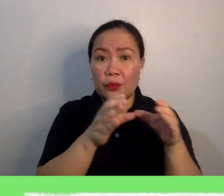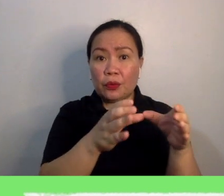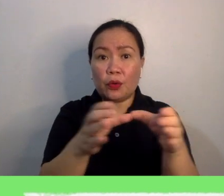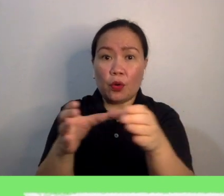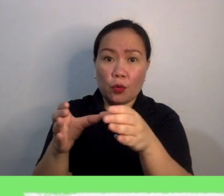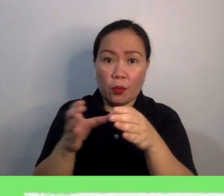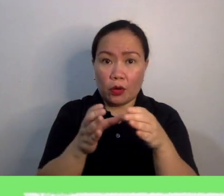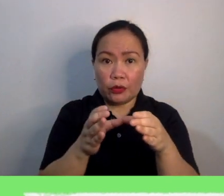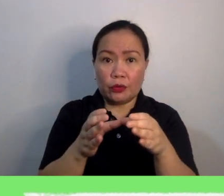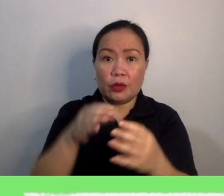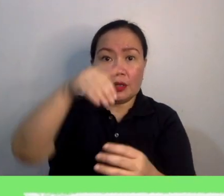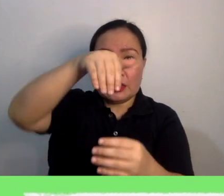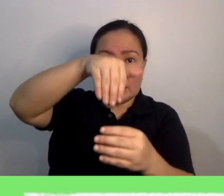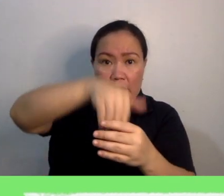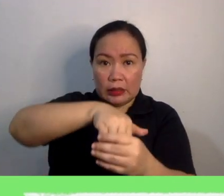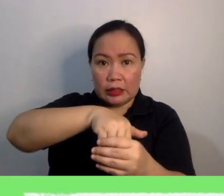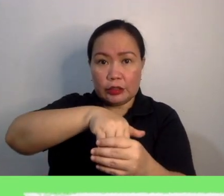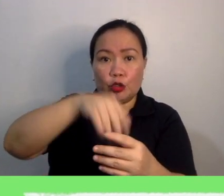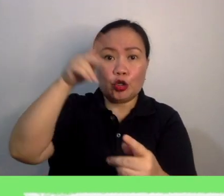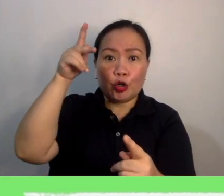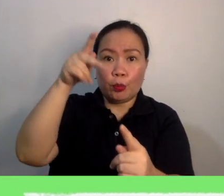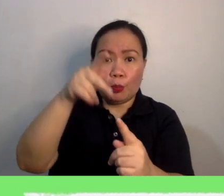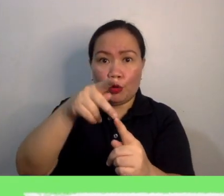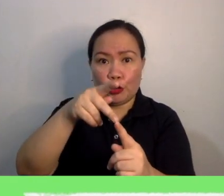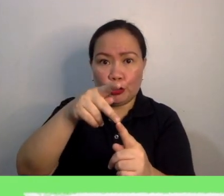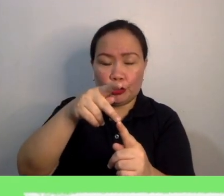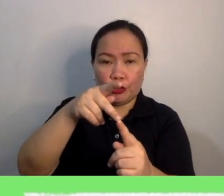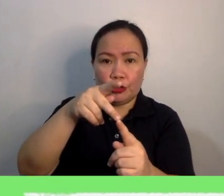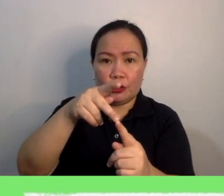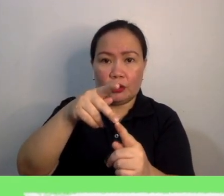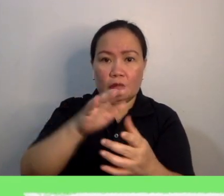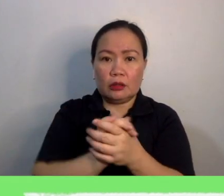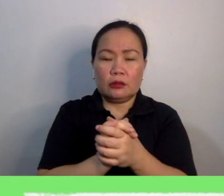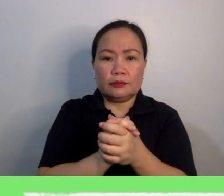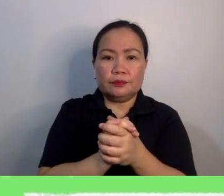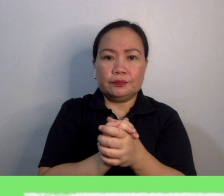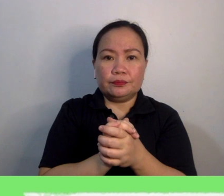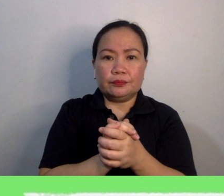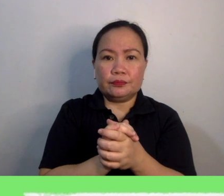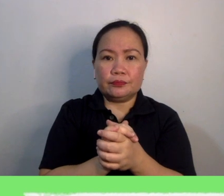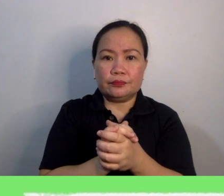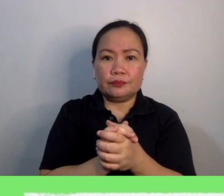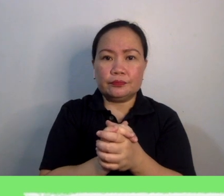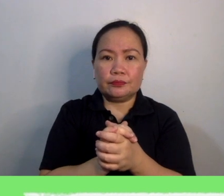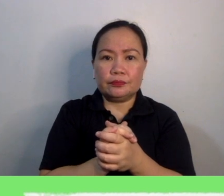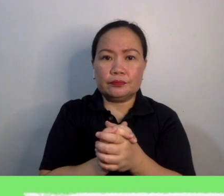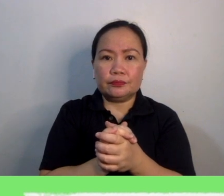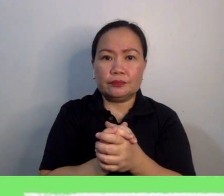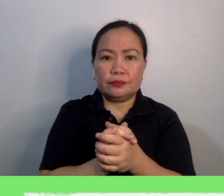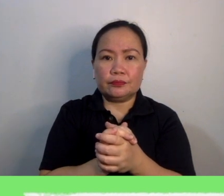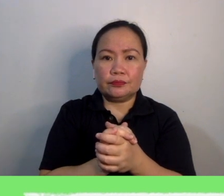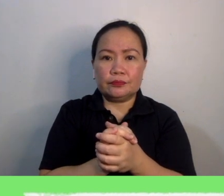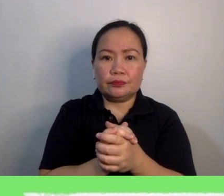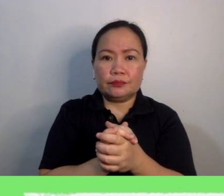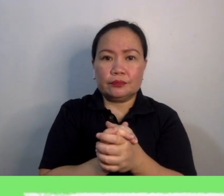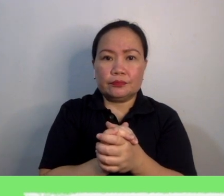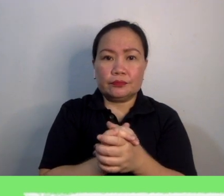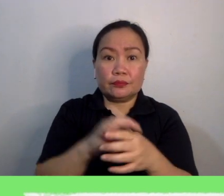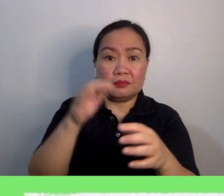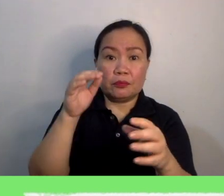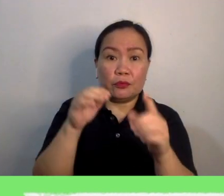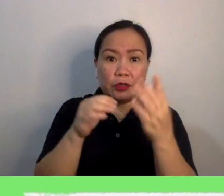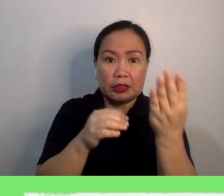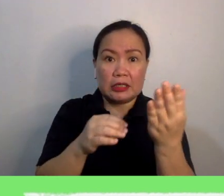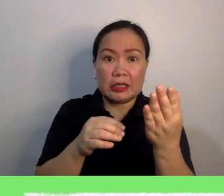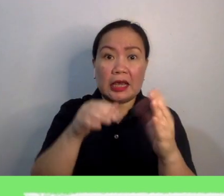dapat wala silang interior points, common interior points. So, pag sinabi natin interior points, ito po yung